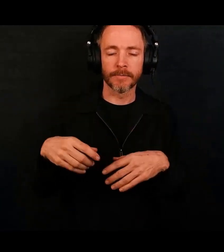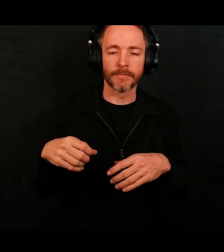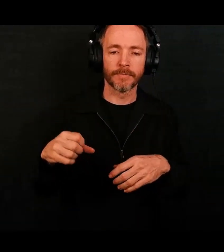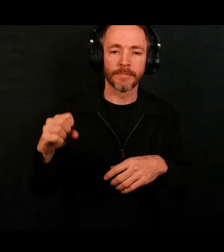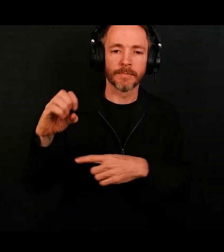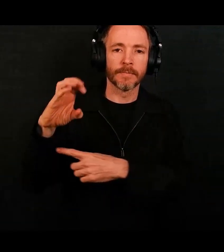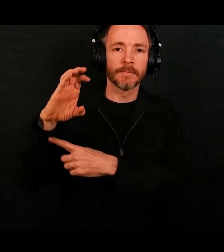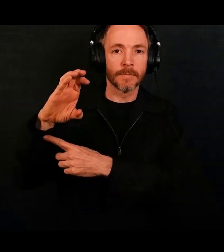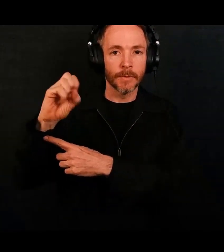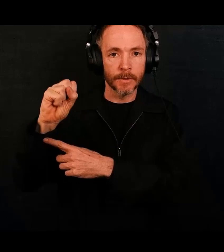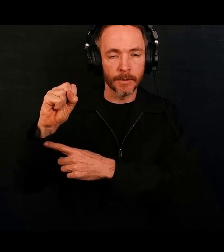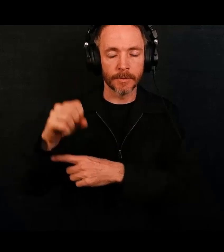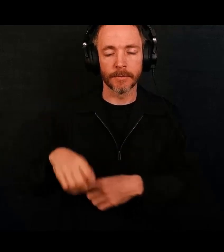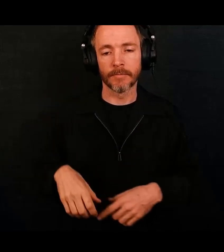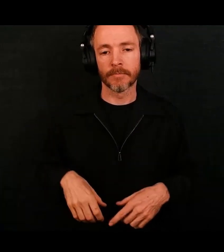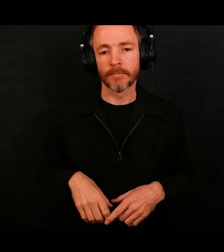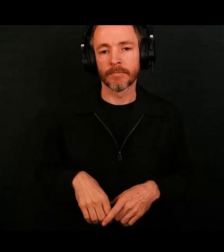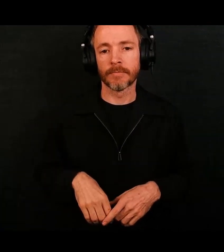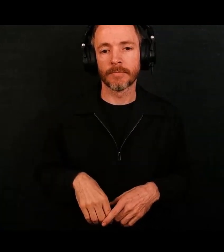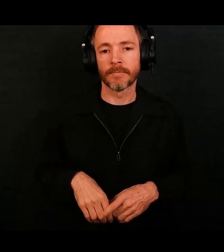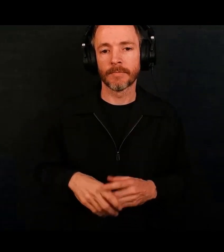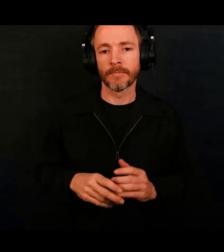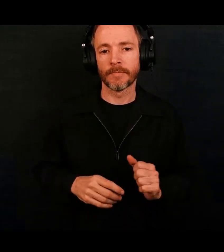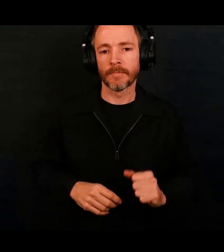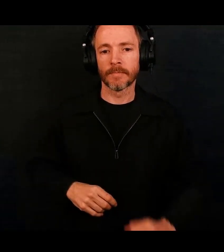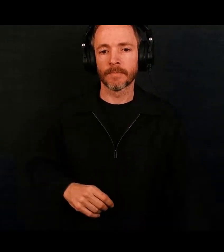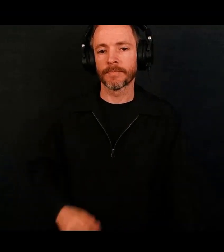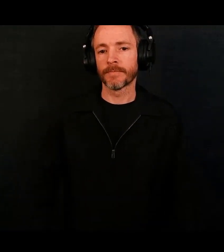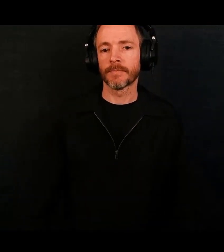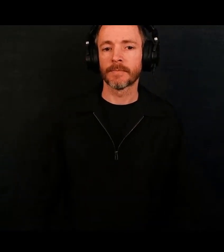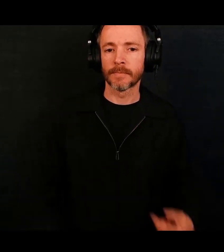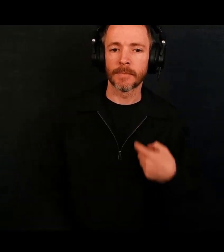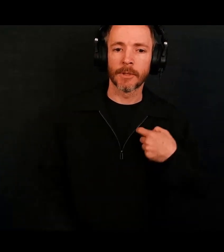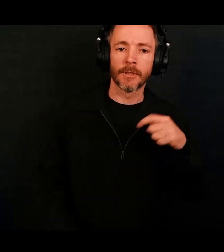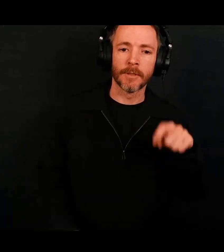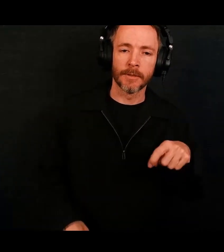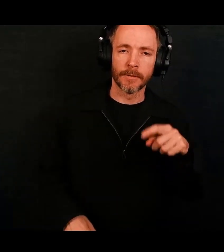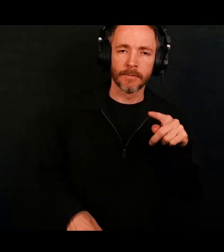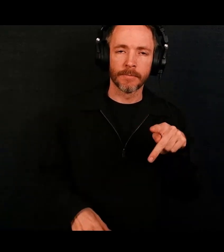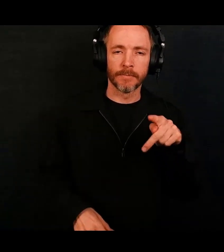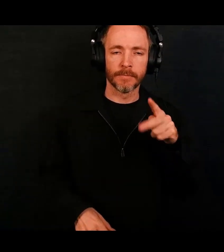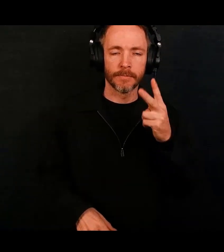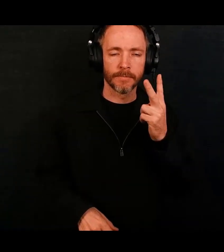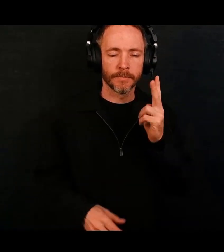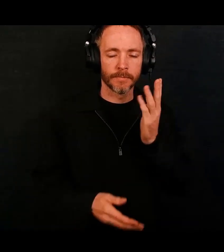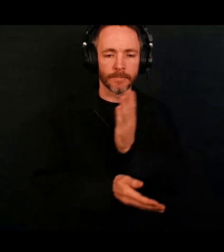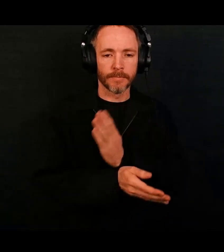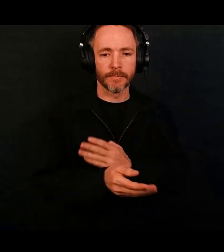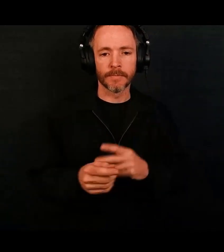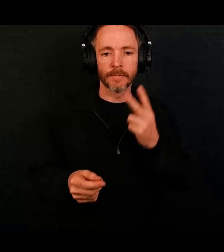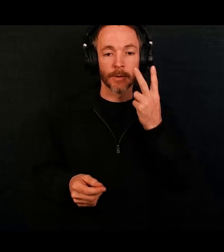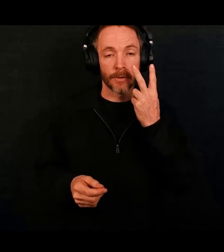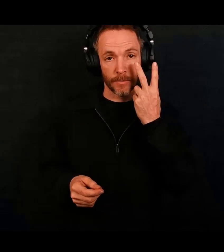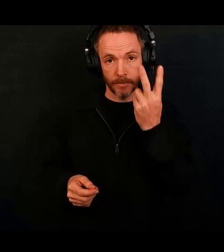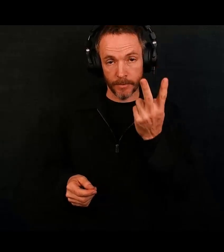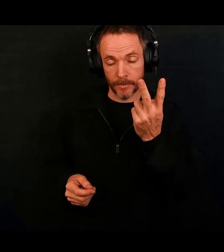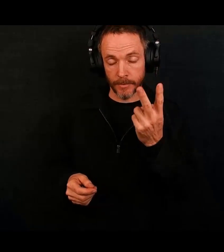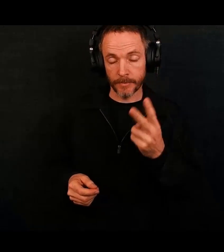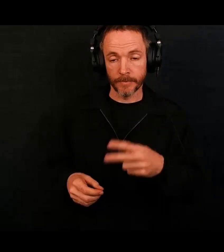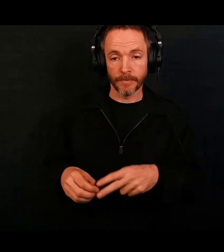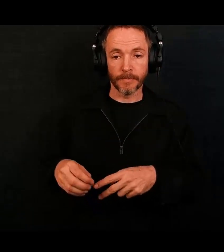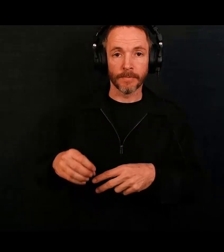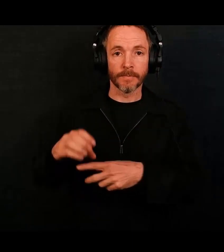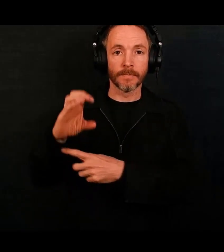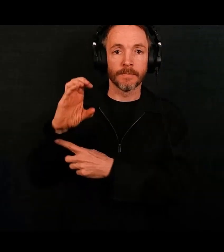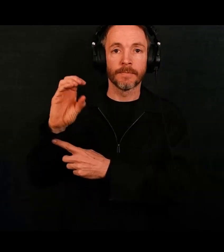the same size, the same everything. I need 2 hands. So you see the countersinks on this side so